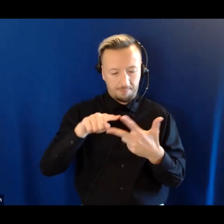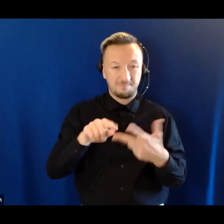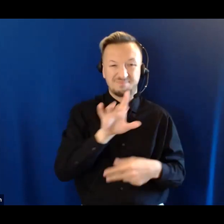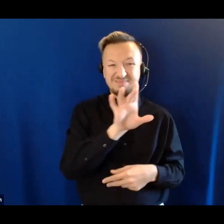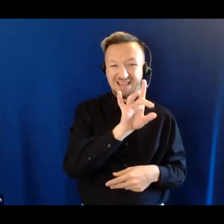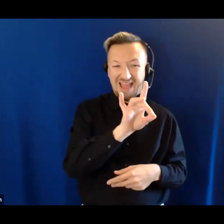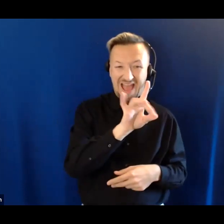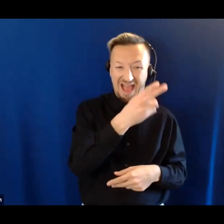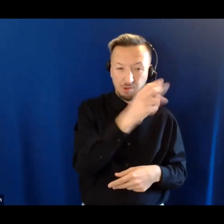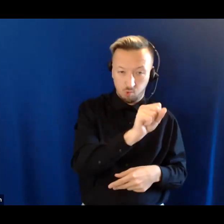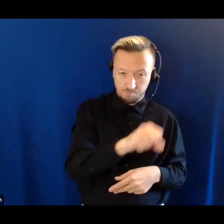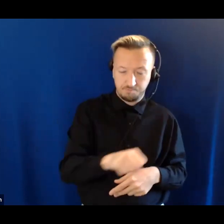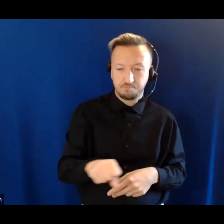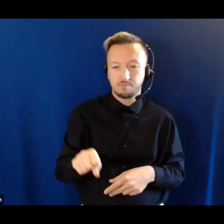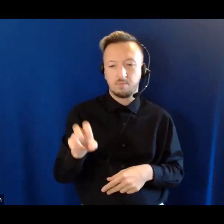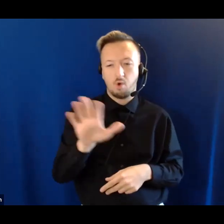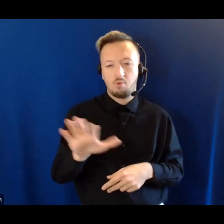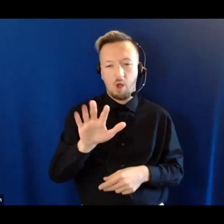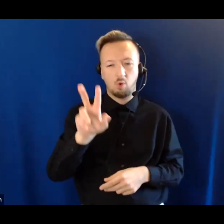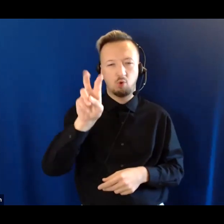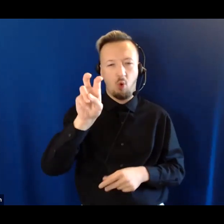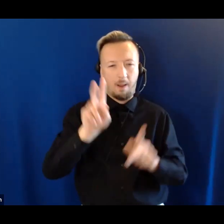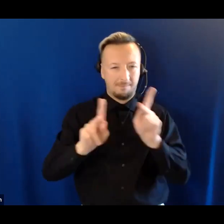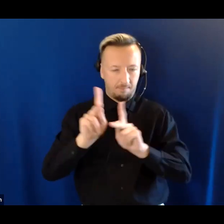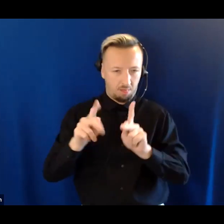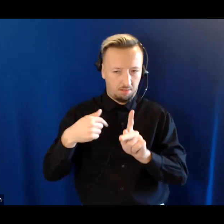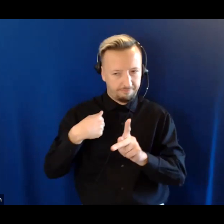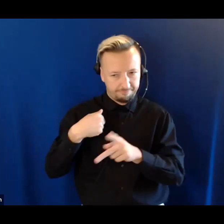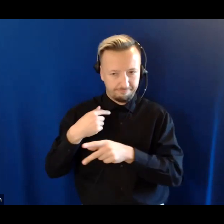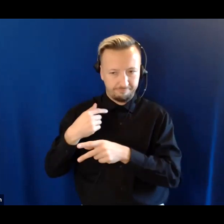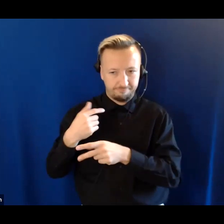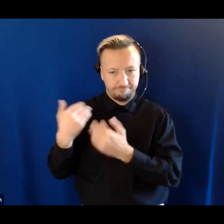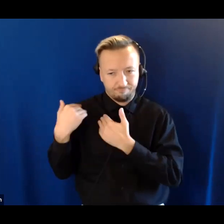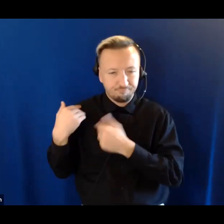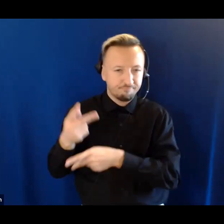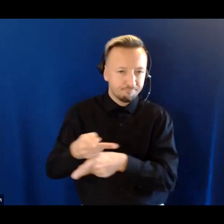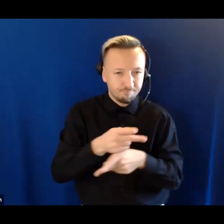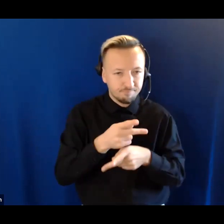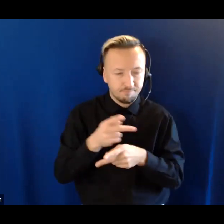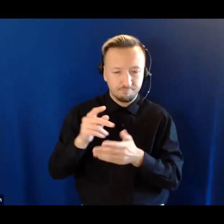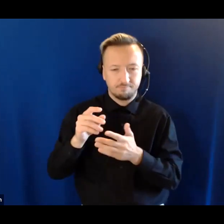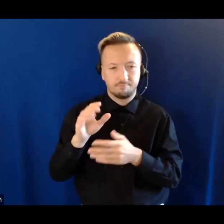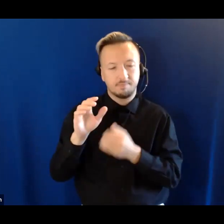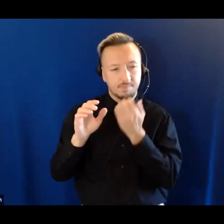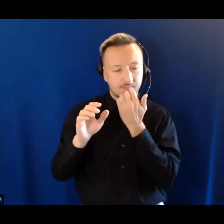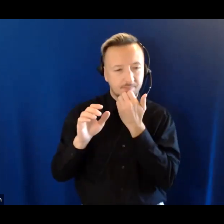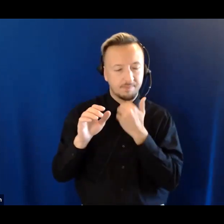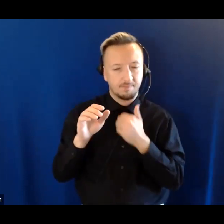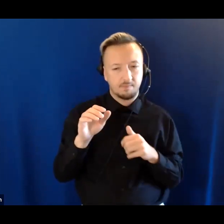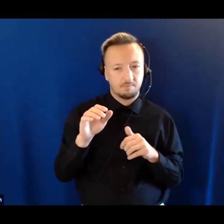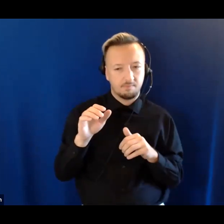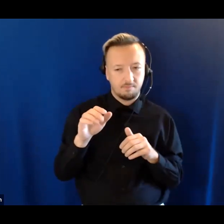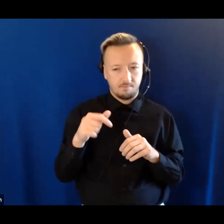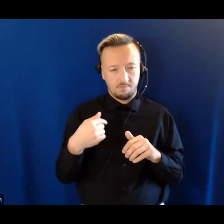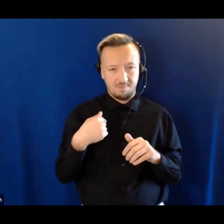roughly 200 people. And I, you know, was feeling like there were all of